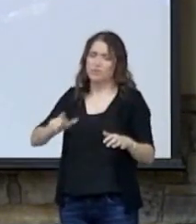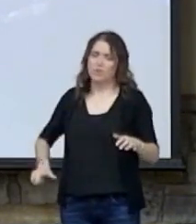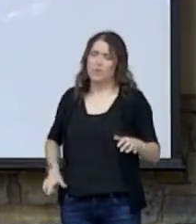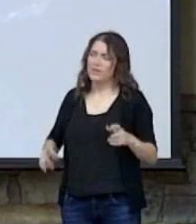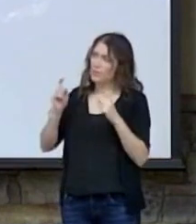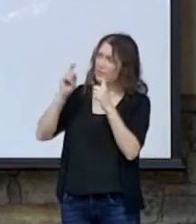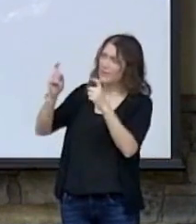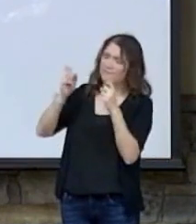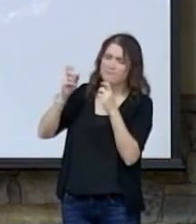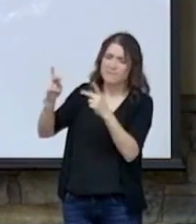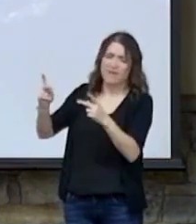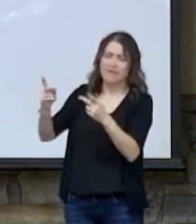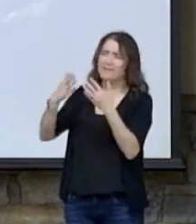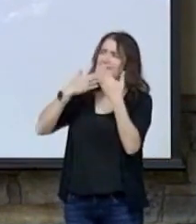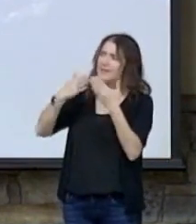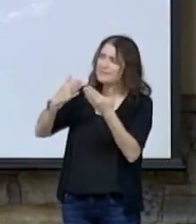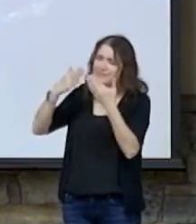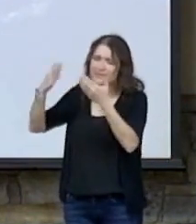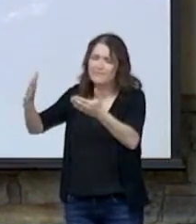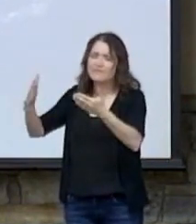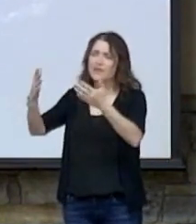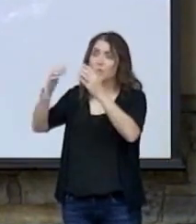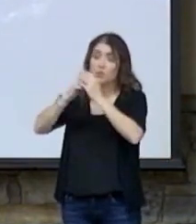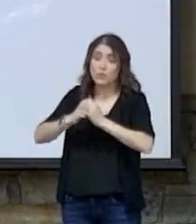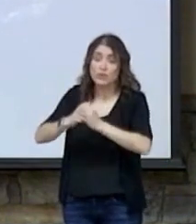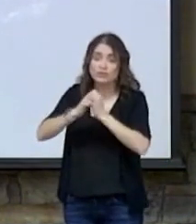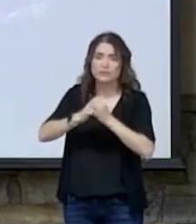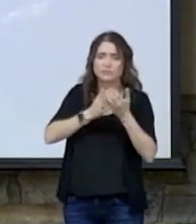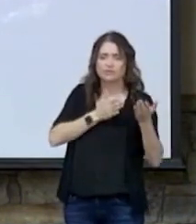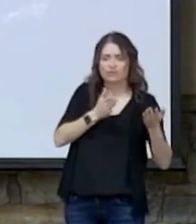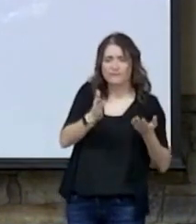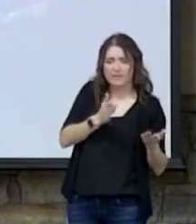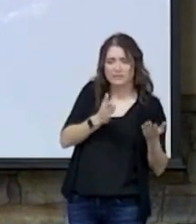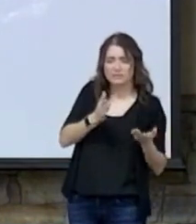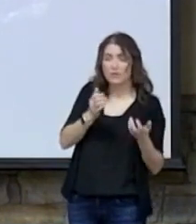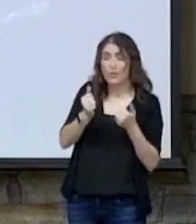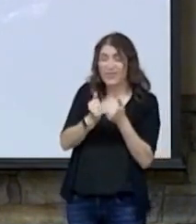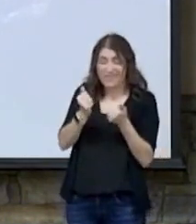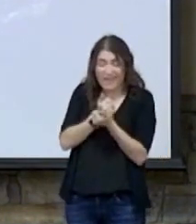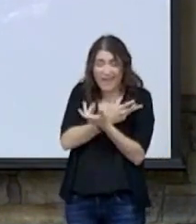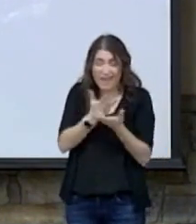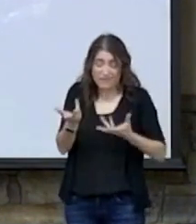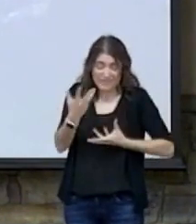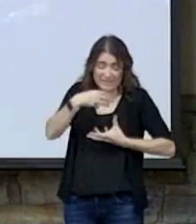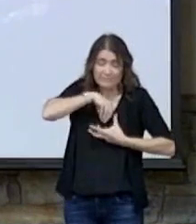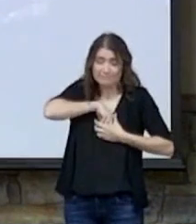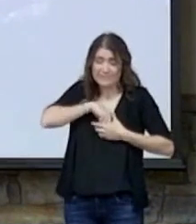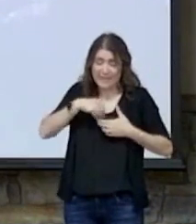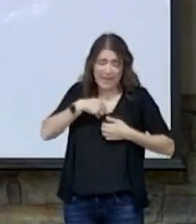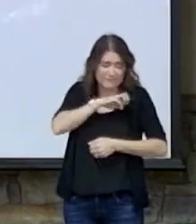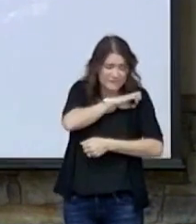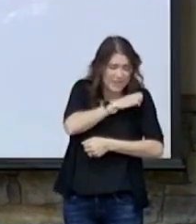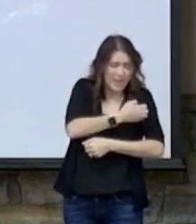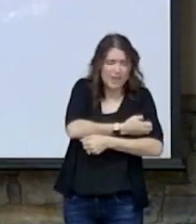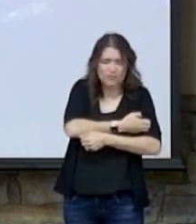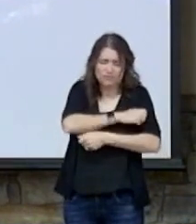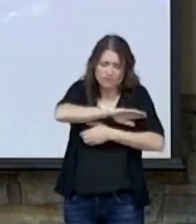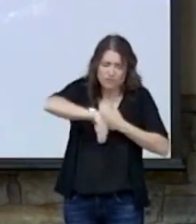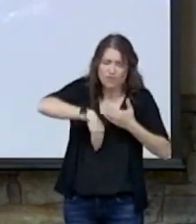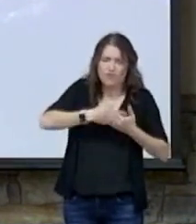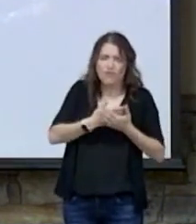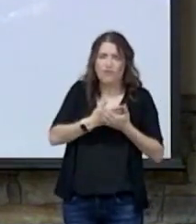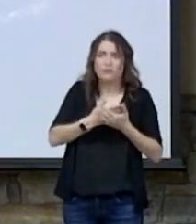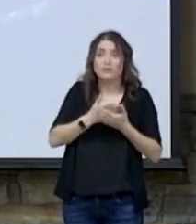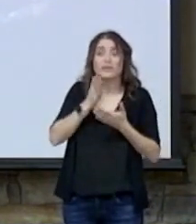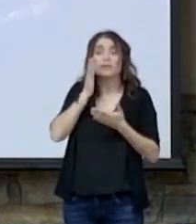thanksgiving, worship, service with everything that he has in him, every aspect of his being. He's